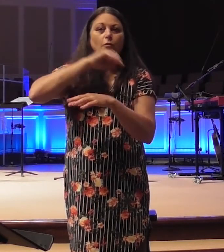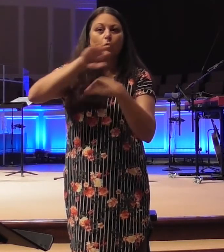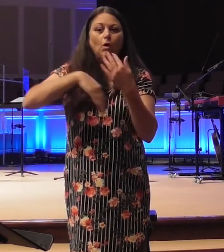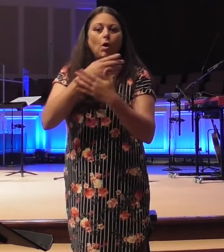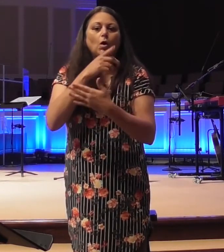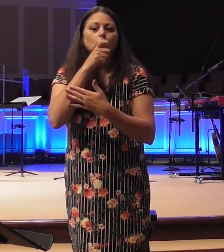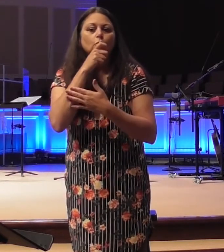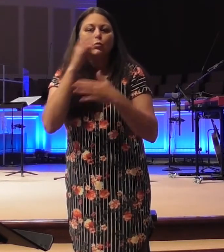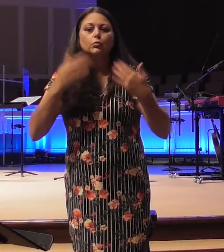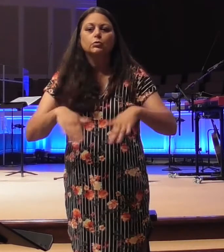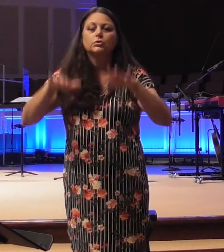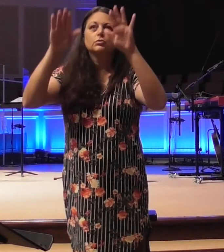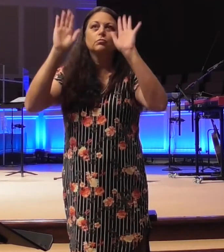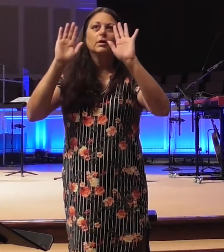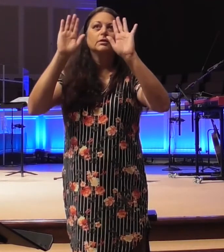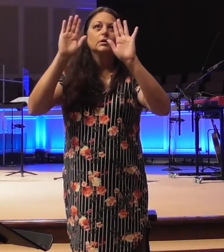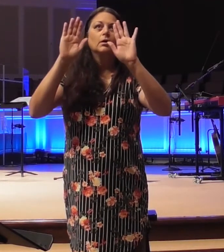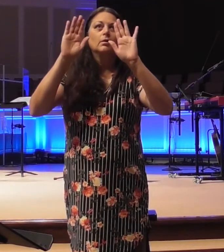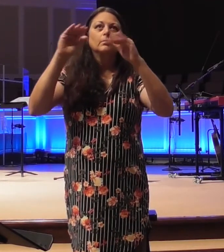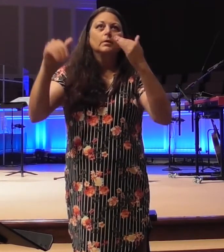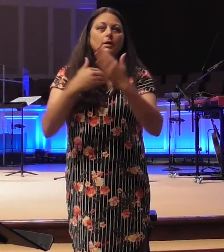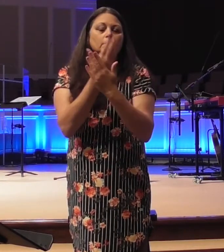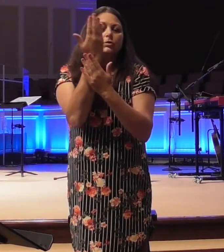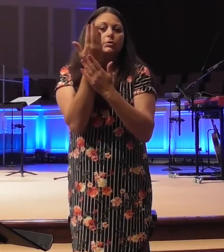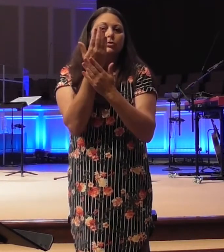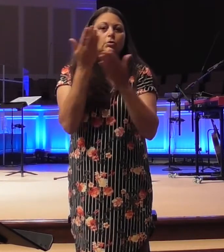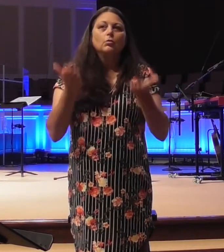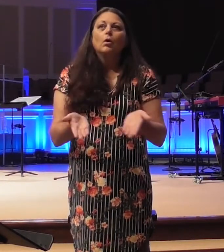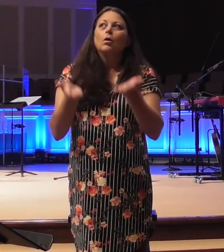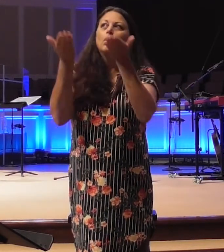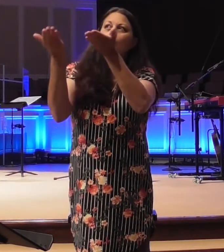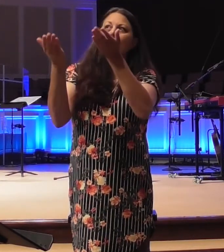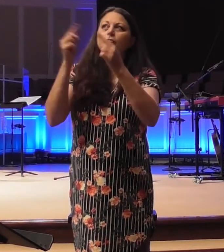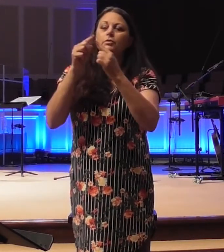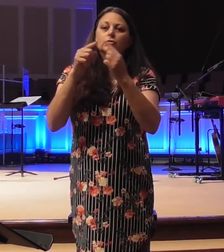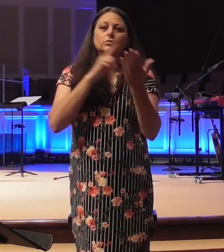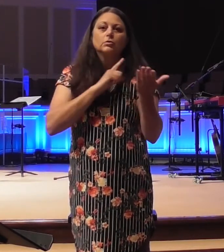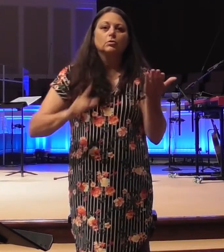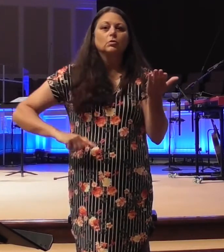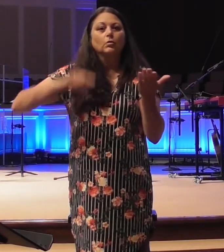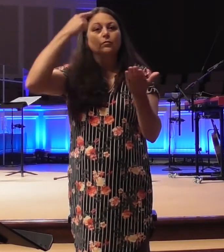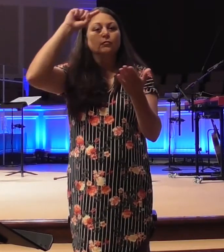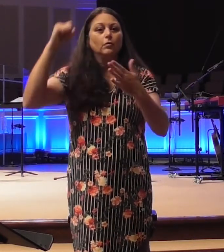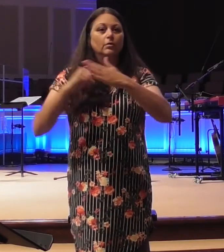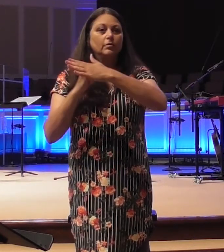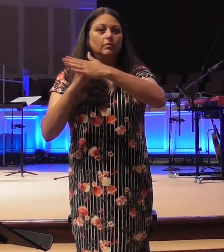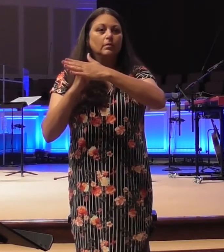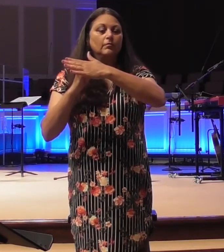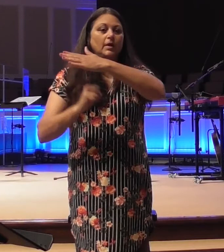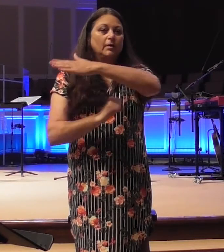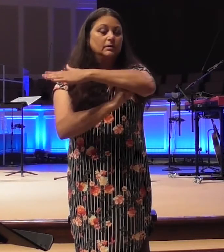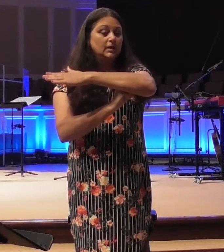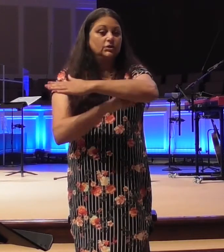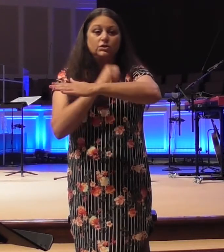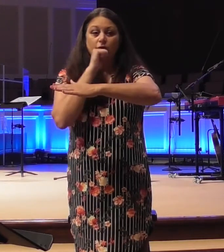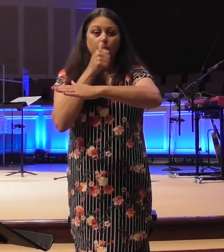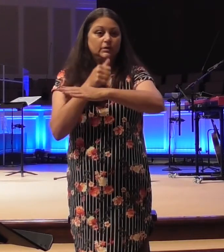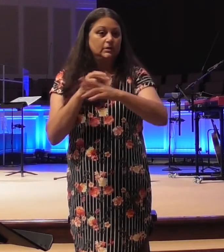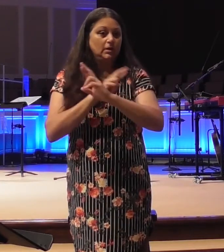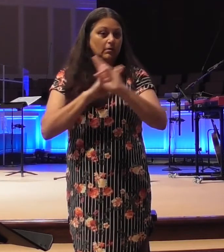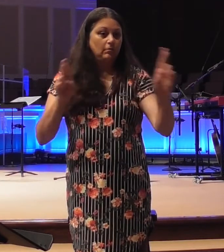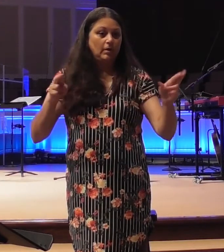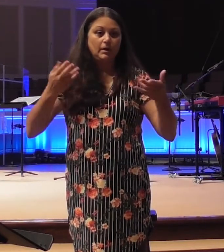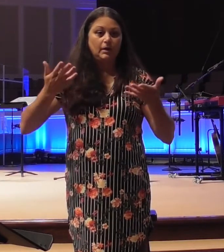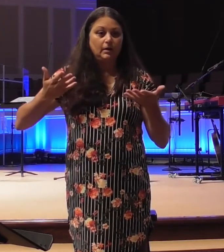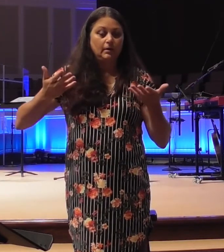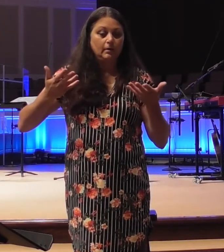the seventh month, they began to offer burnt offerings to the Lord, but the foundation of the temple of the Lord had not been laid. Then they gave money to the masons